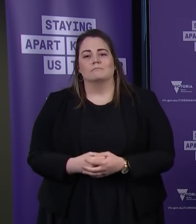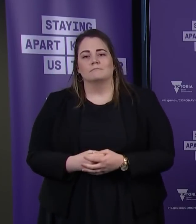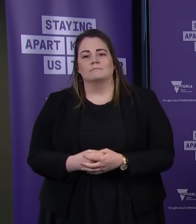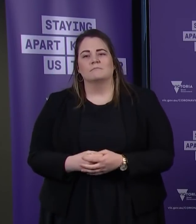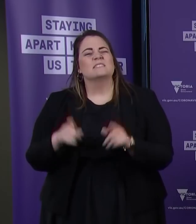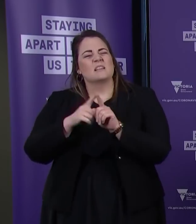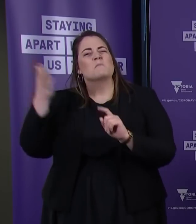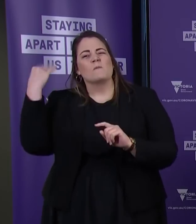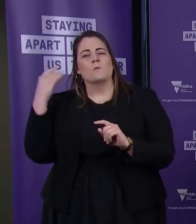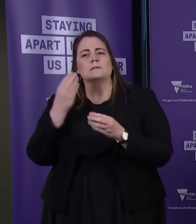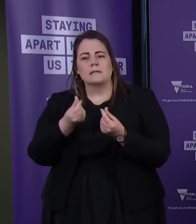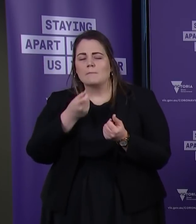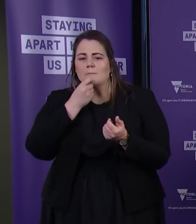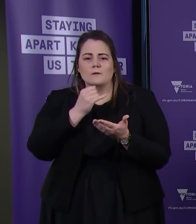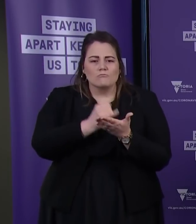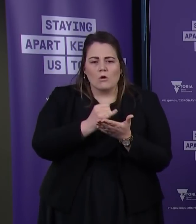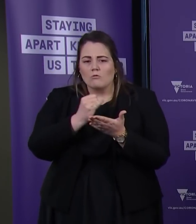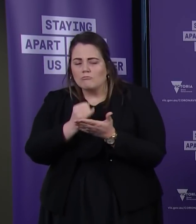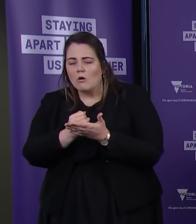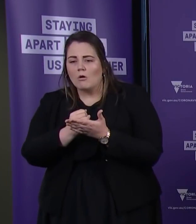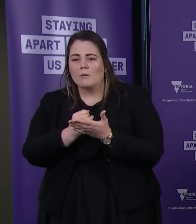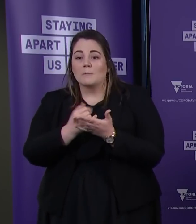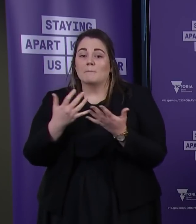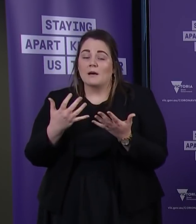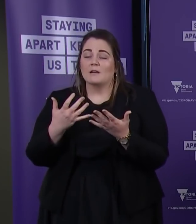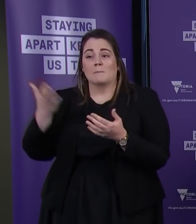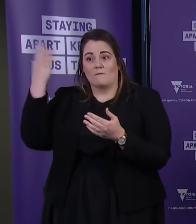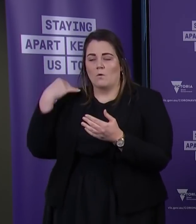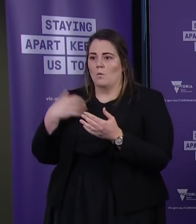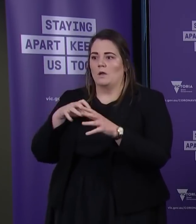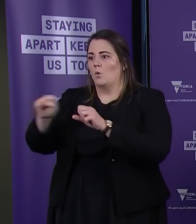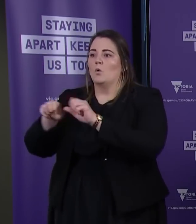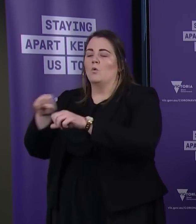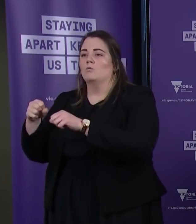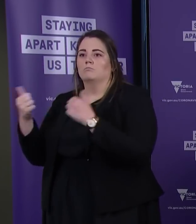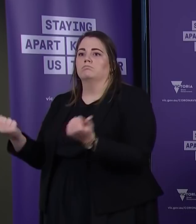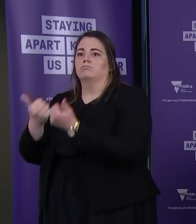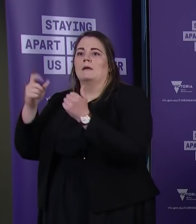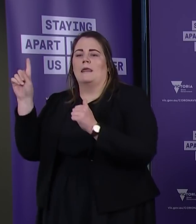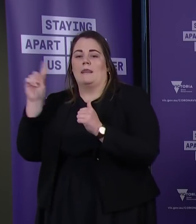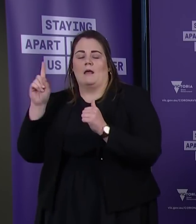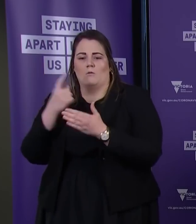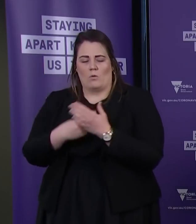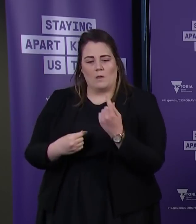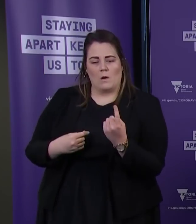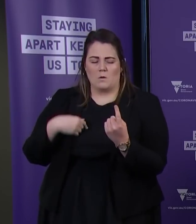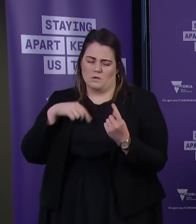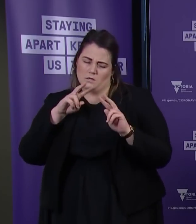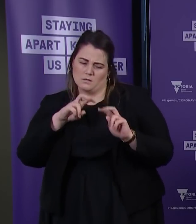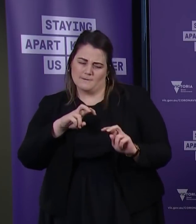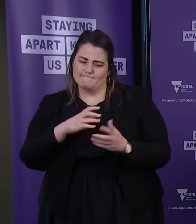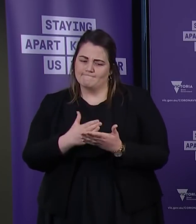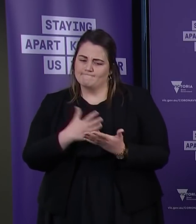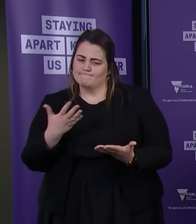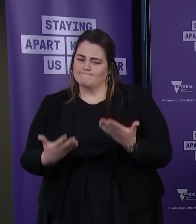day as well, but amongst dozens and dozens of positive cases, we're not digging down to those results so specifically as we are